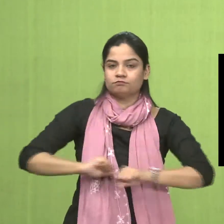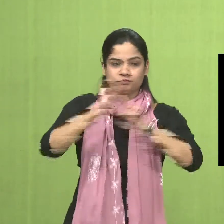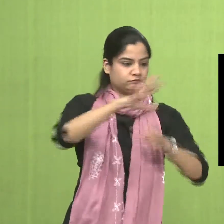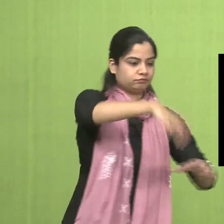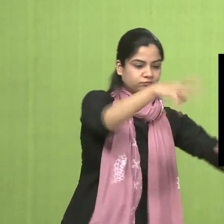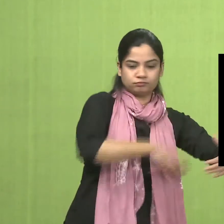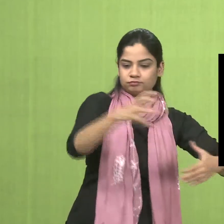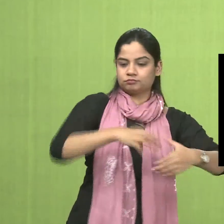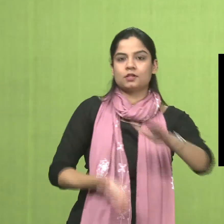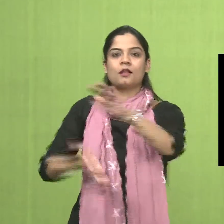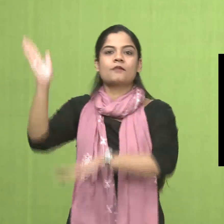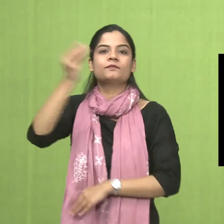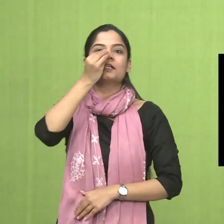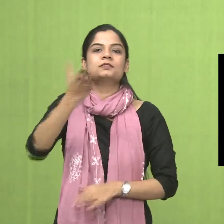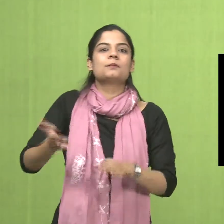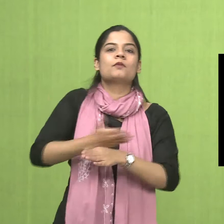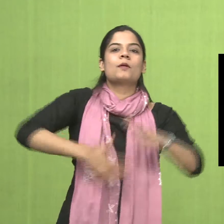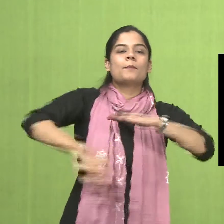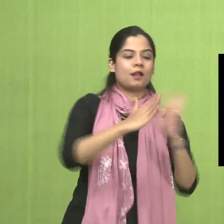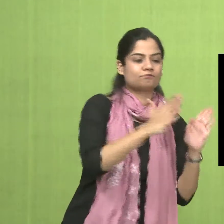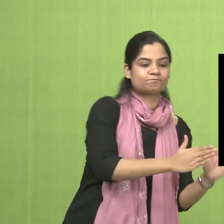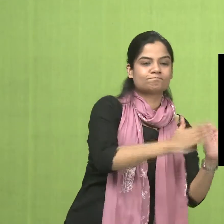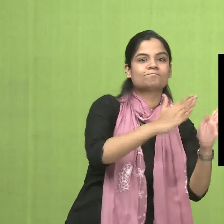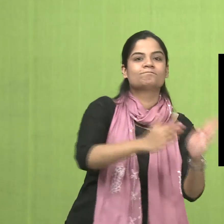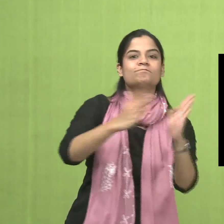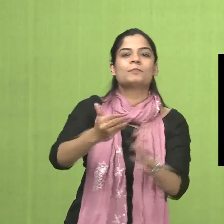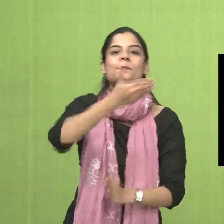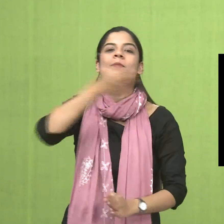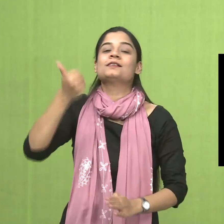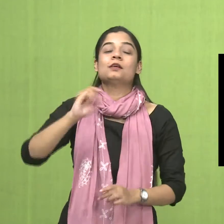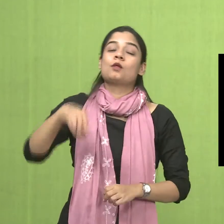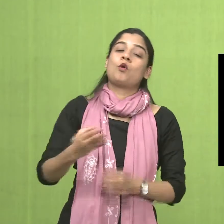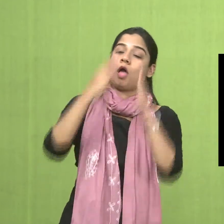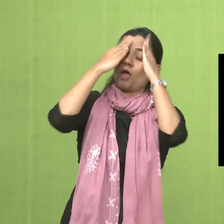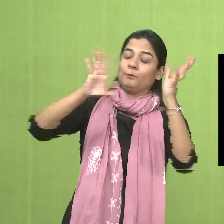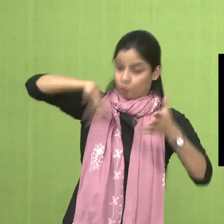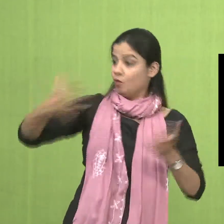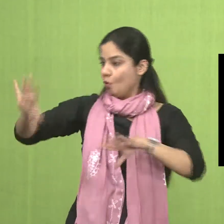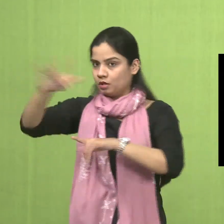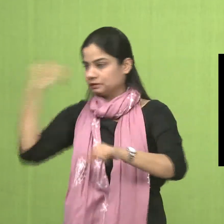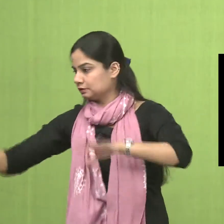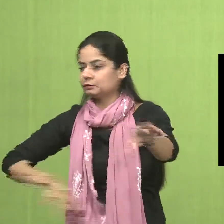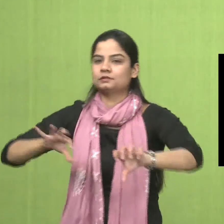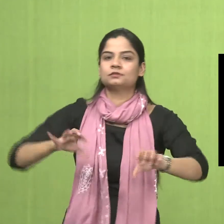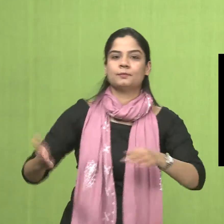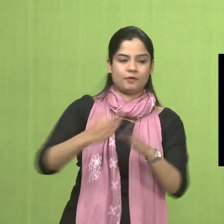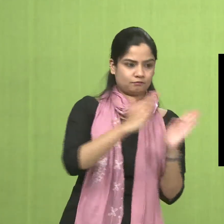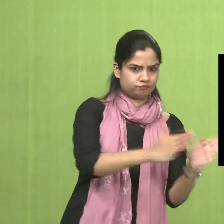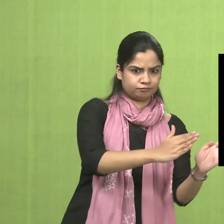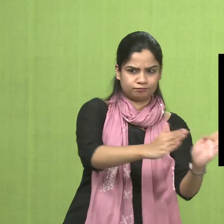to be kept. So keep them arranged well in advance before the baby wakes up, so that you can save a lot of time, and then